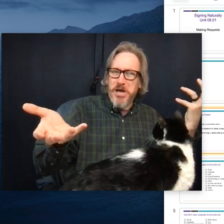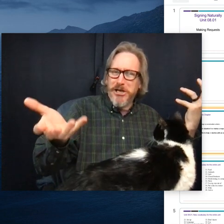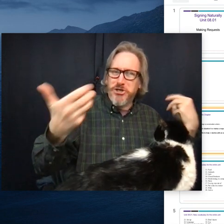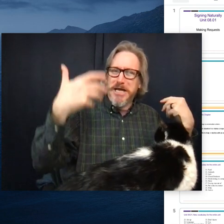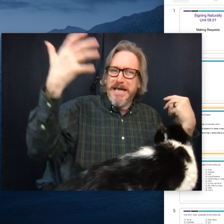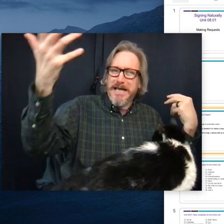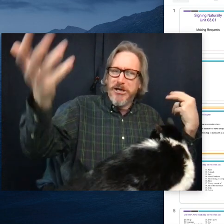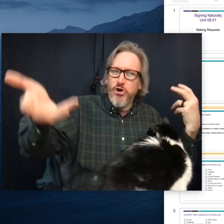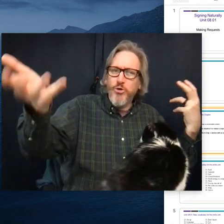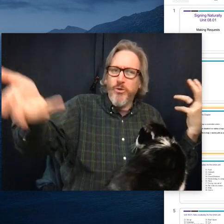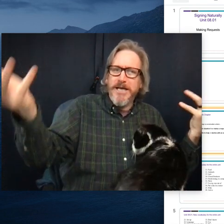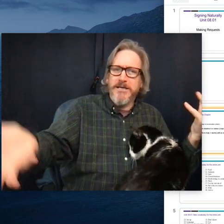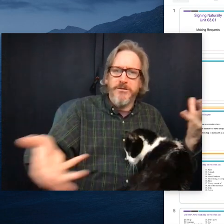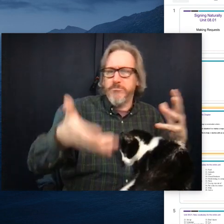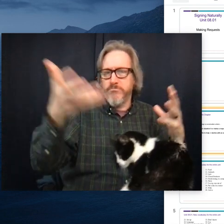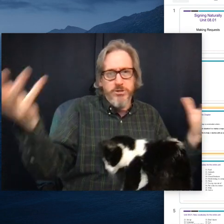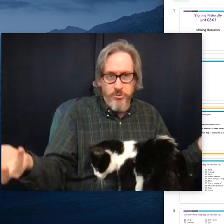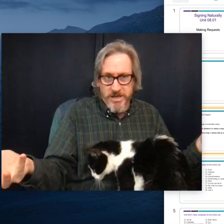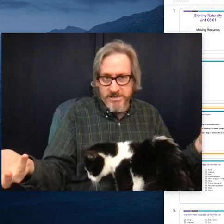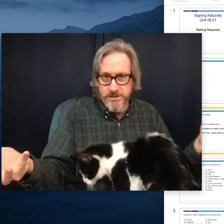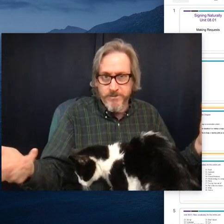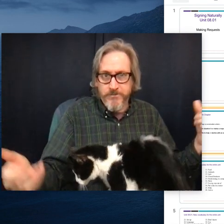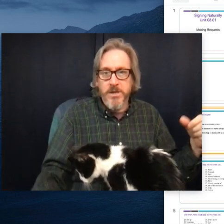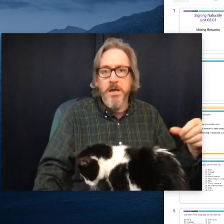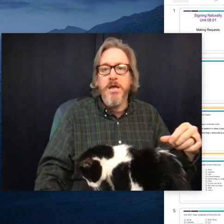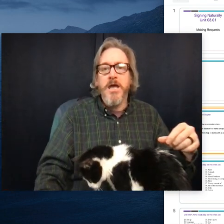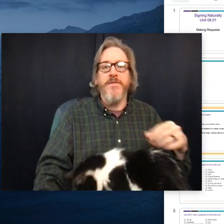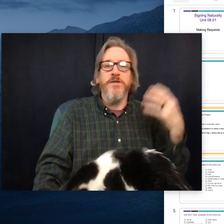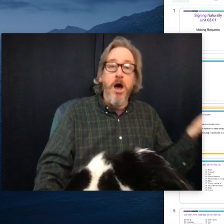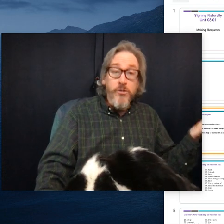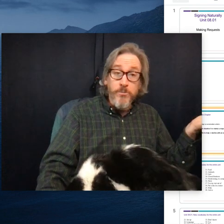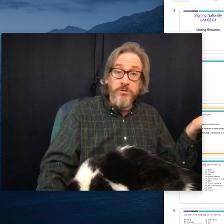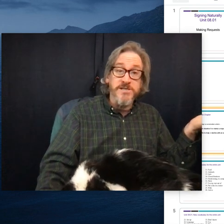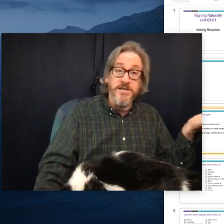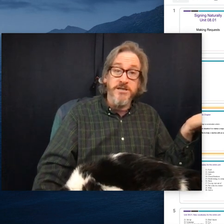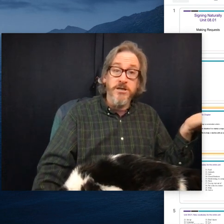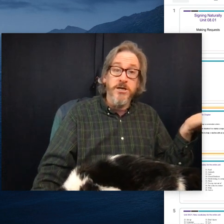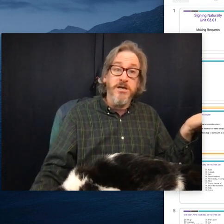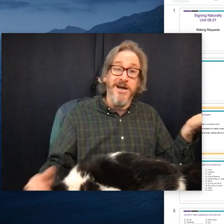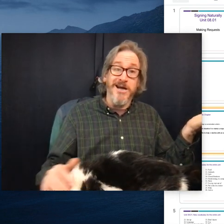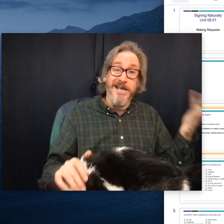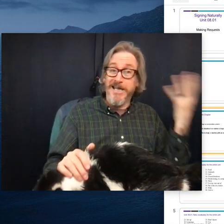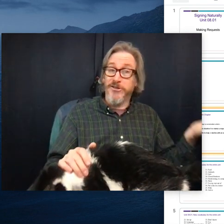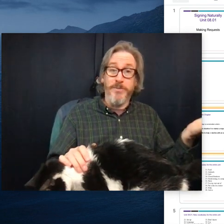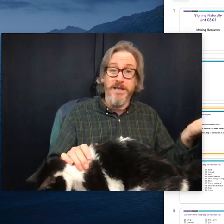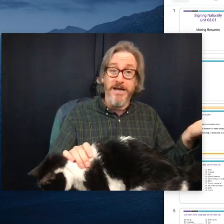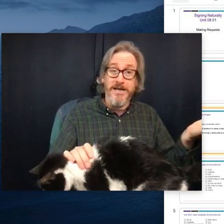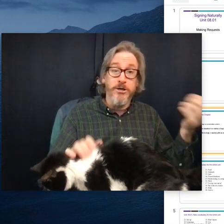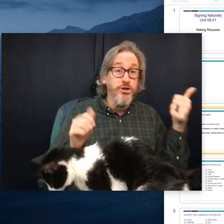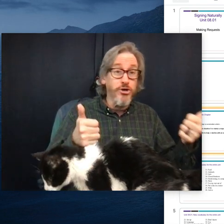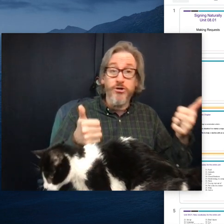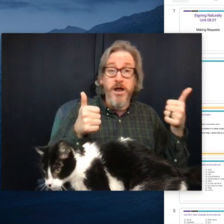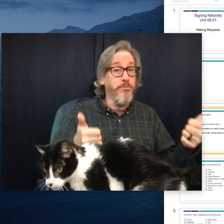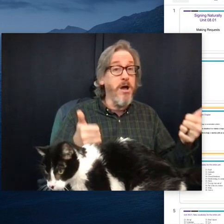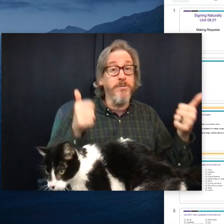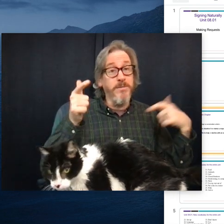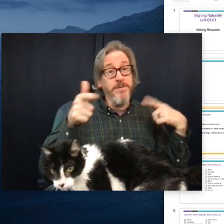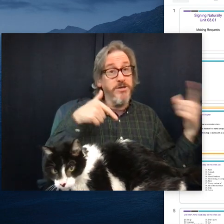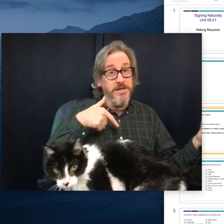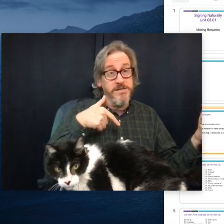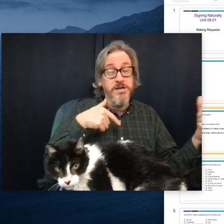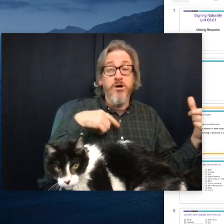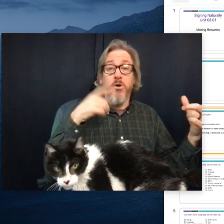something's changed. Could we do this? And then the other person can either be like, sure, not a